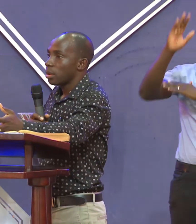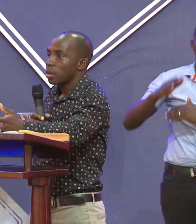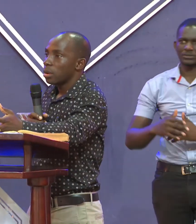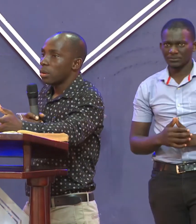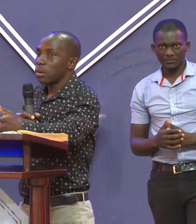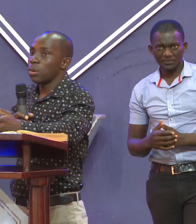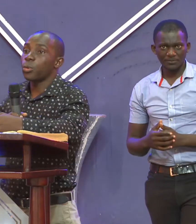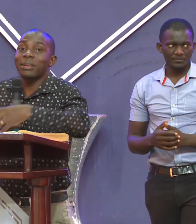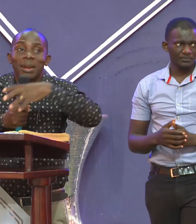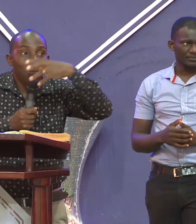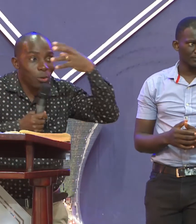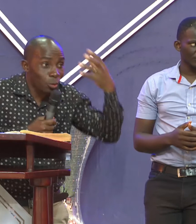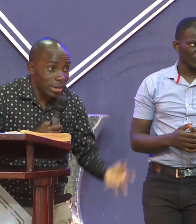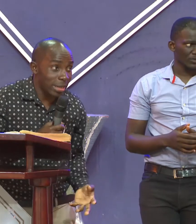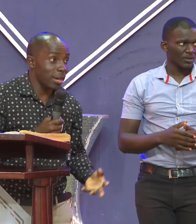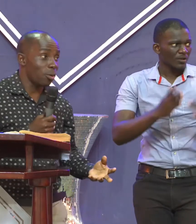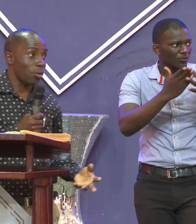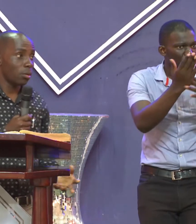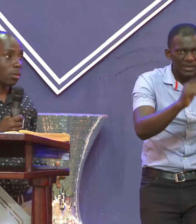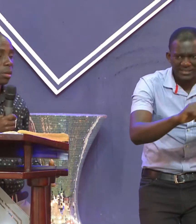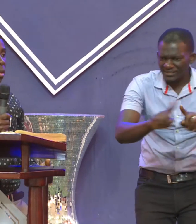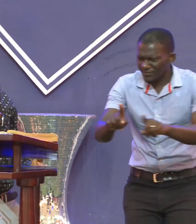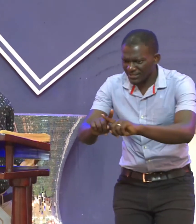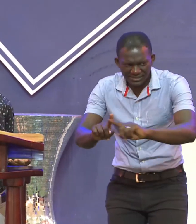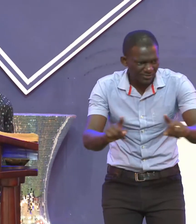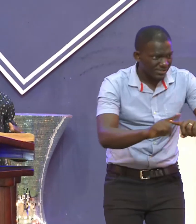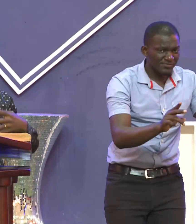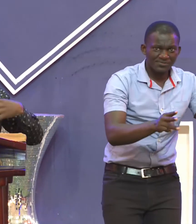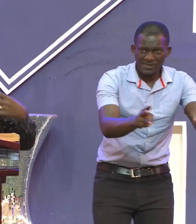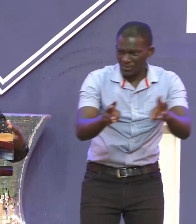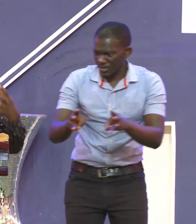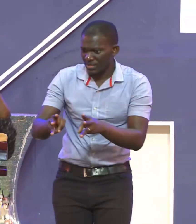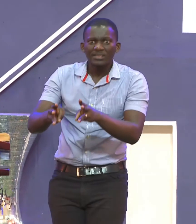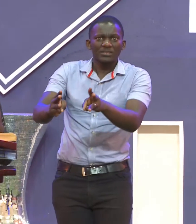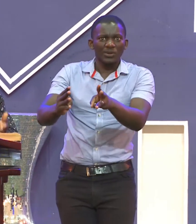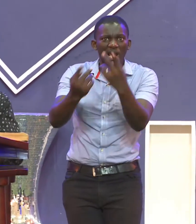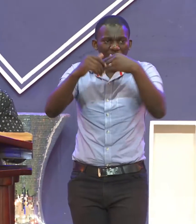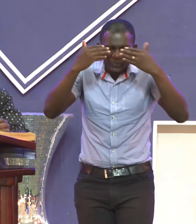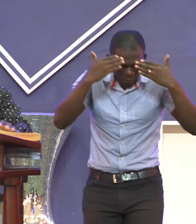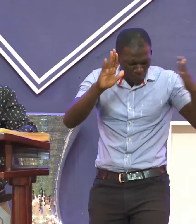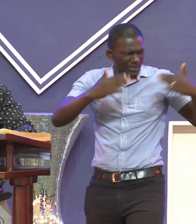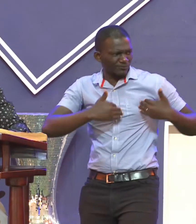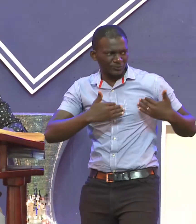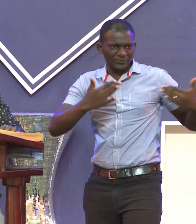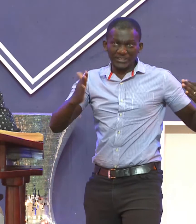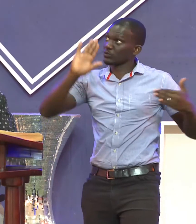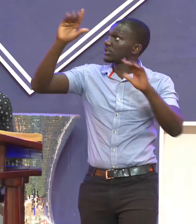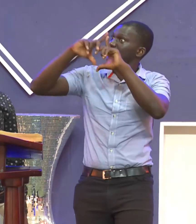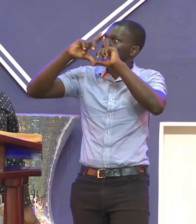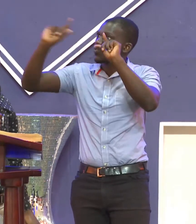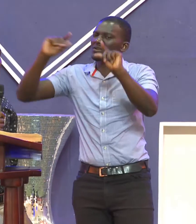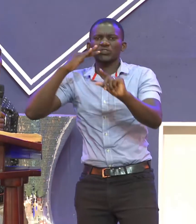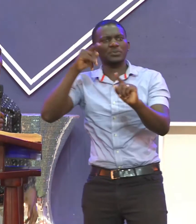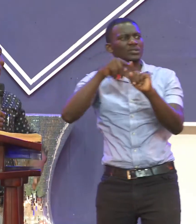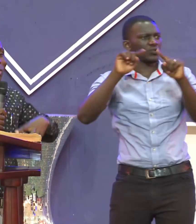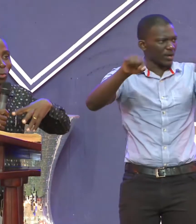God in his presence. Okuyitira mu mikutu egy'enjawulo. Through different channels. Nga twekuddewo eri ekigambo ky'okwogera naffe. When we have opened